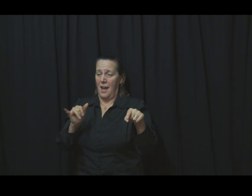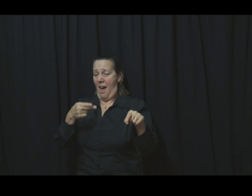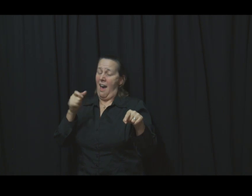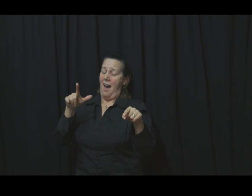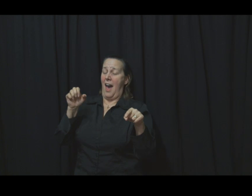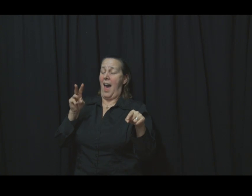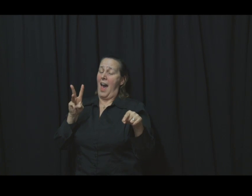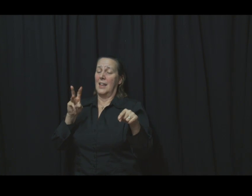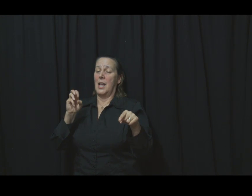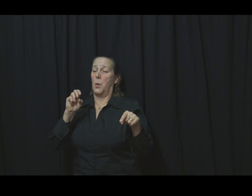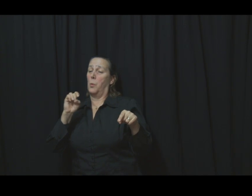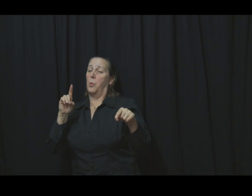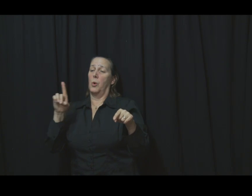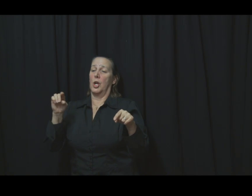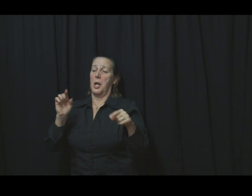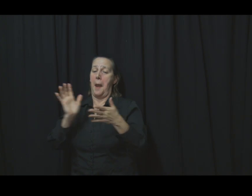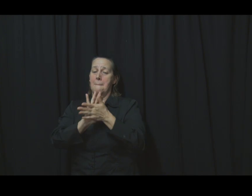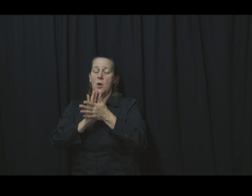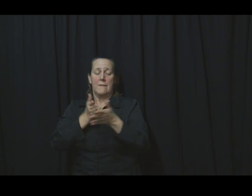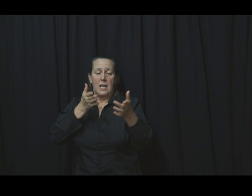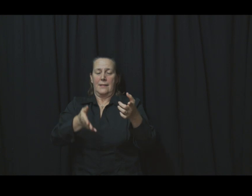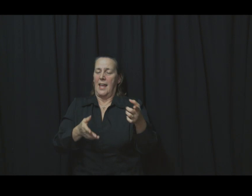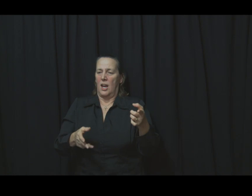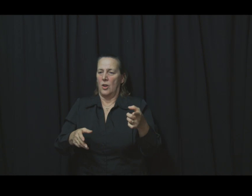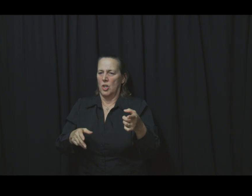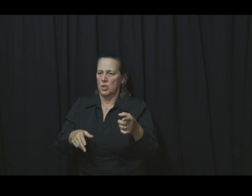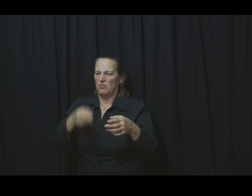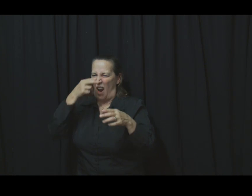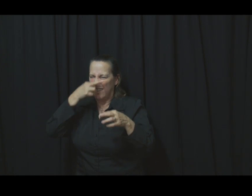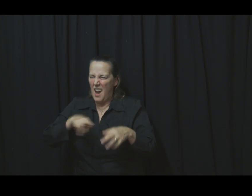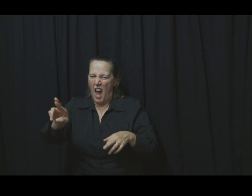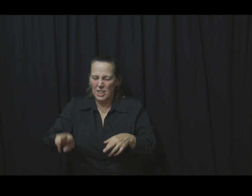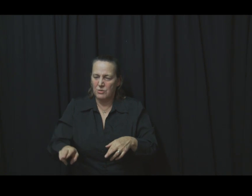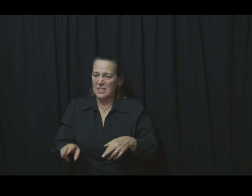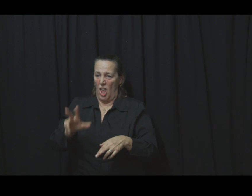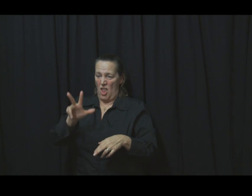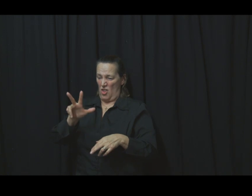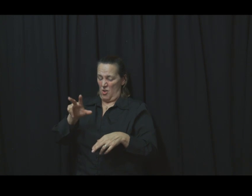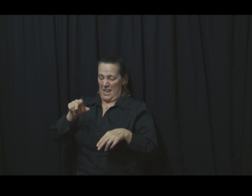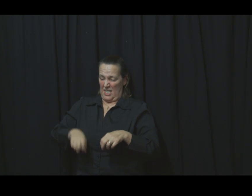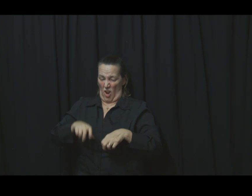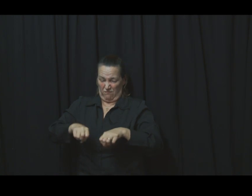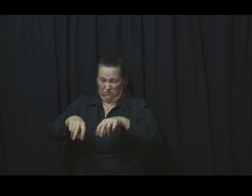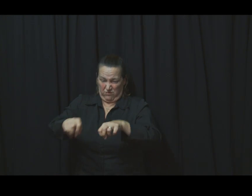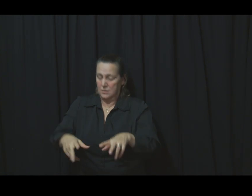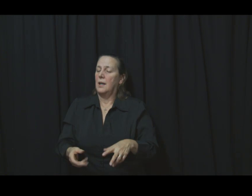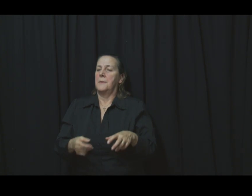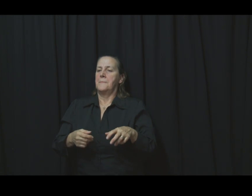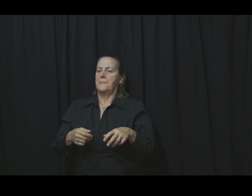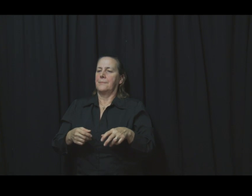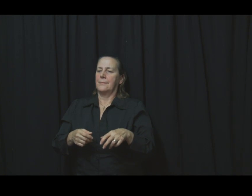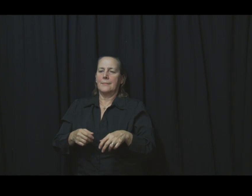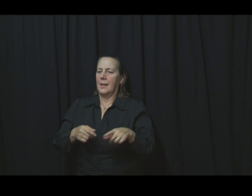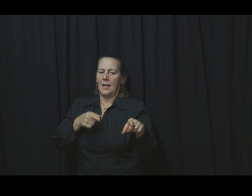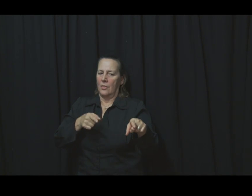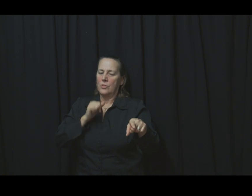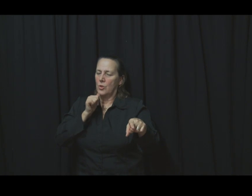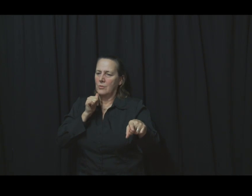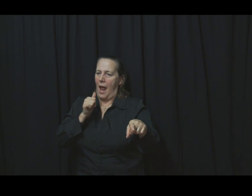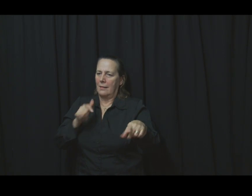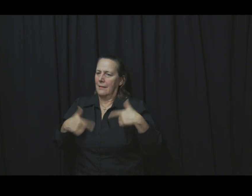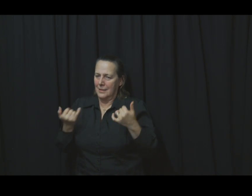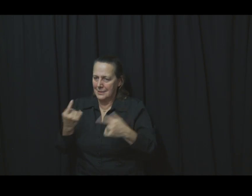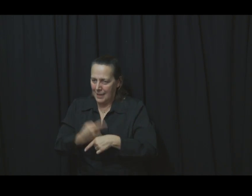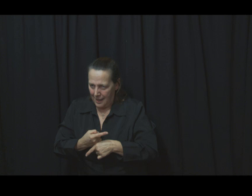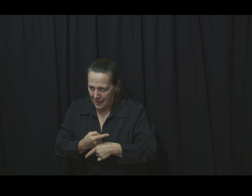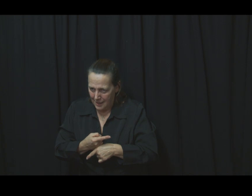are rhinoceroses, there are three-toed horses in Nebraska. None of those animals are extant today. And